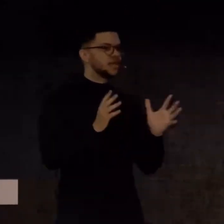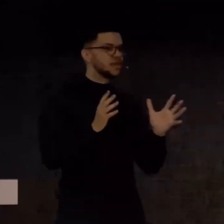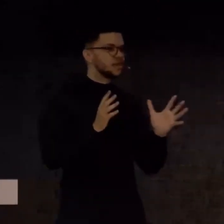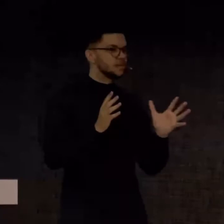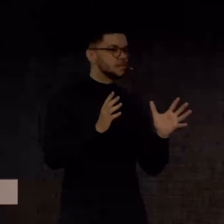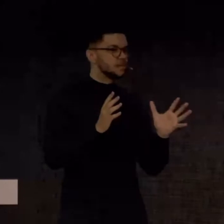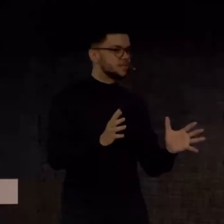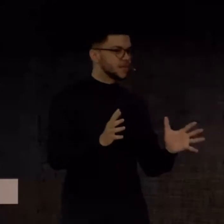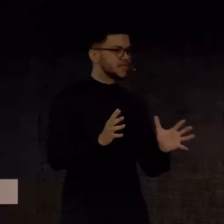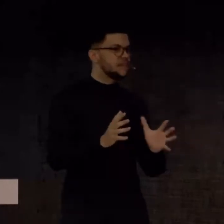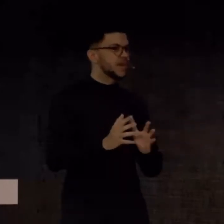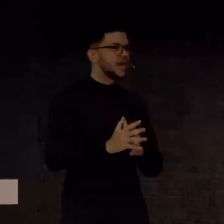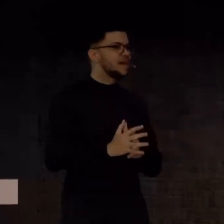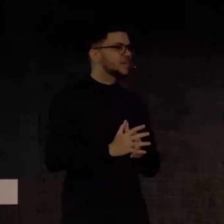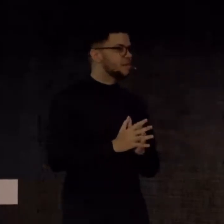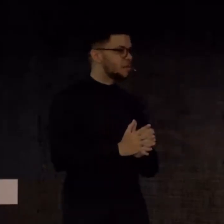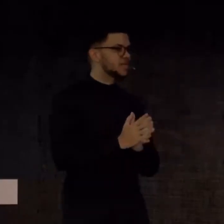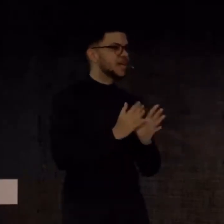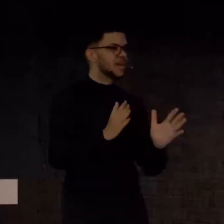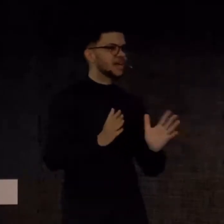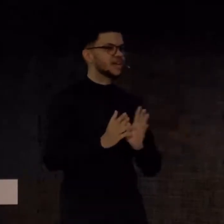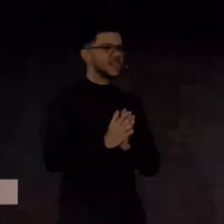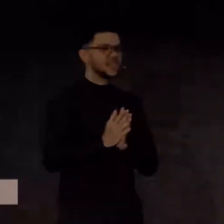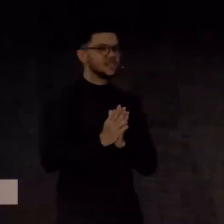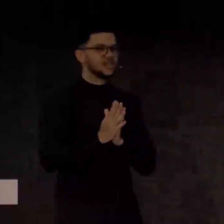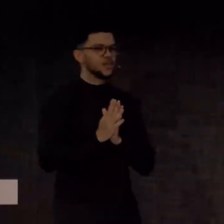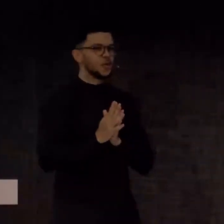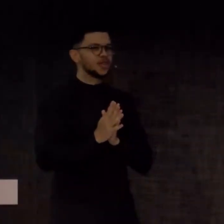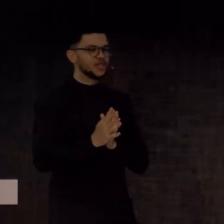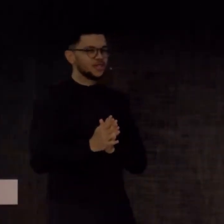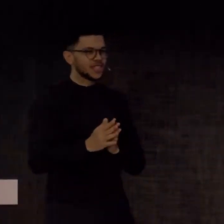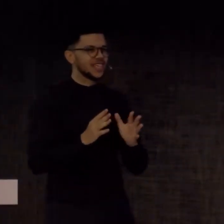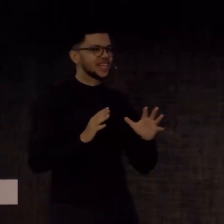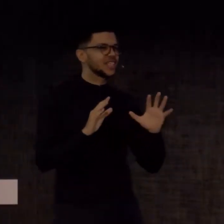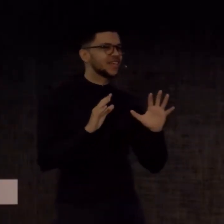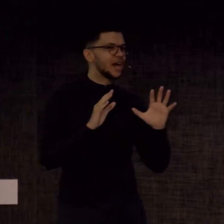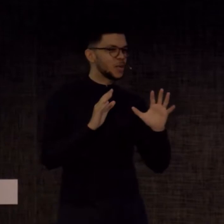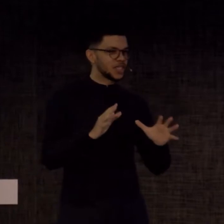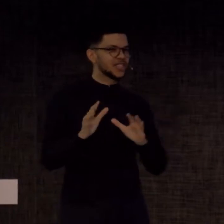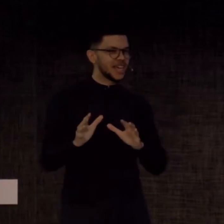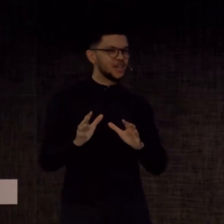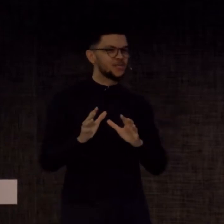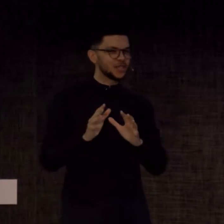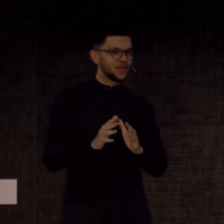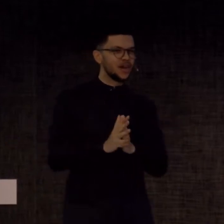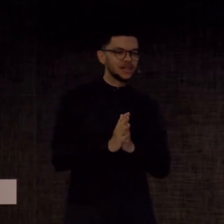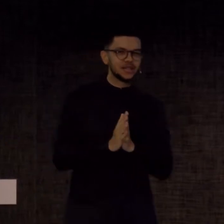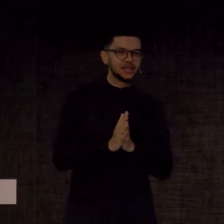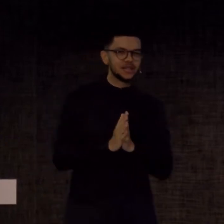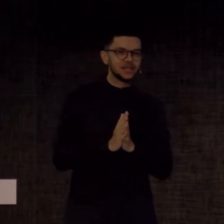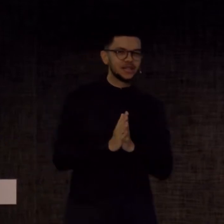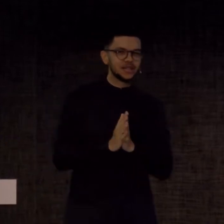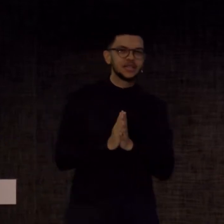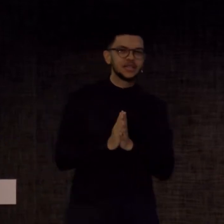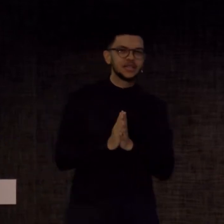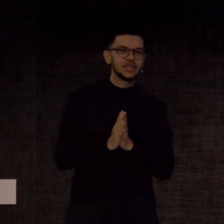So in the brief time that I have, and I promise, unlike any normal university lecturer, I won't detain you for too long.